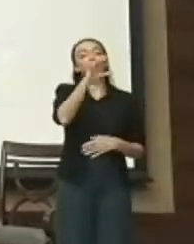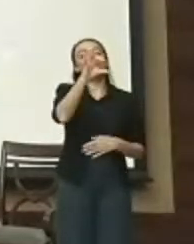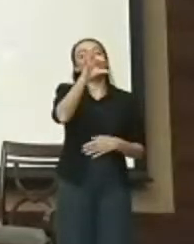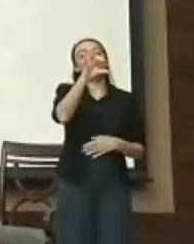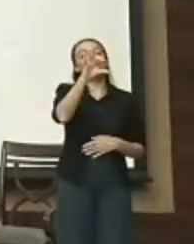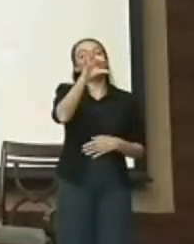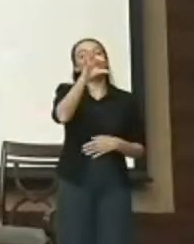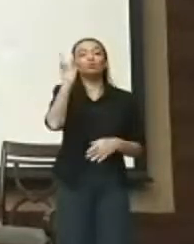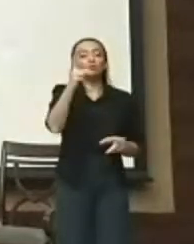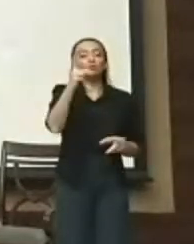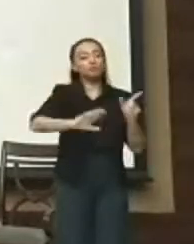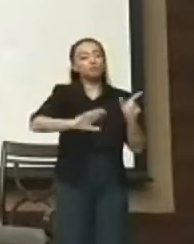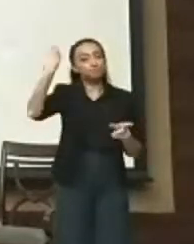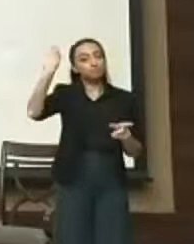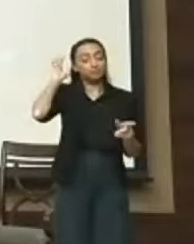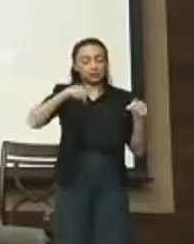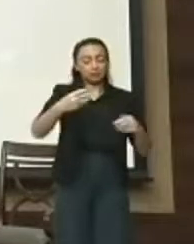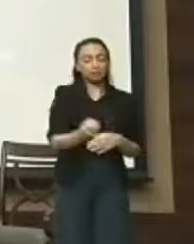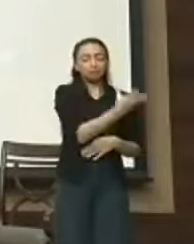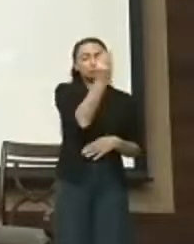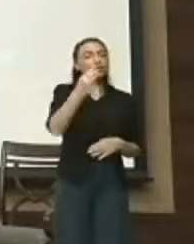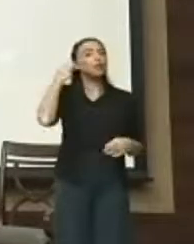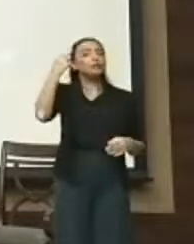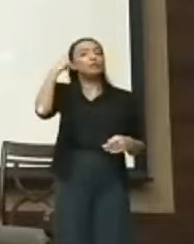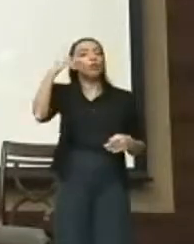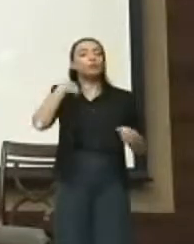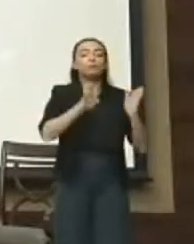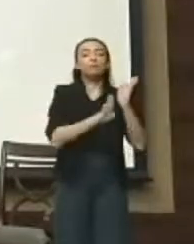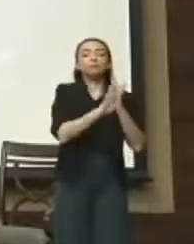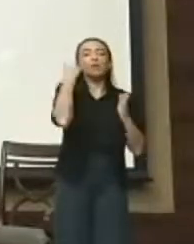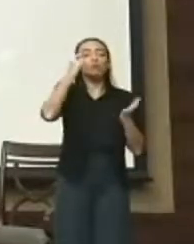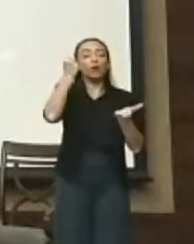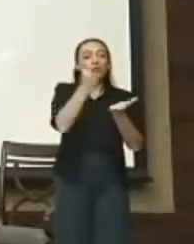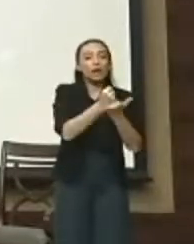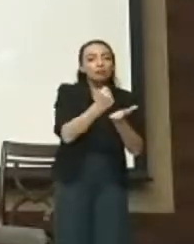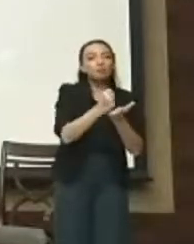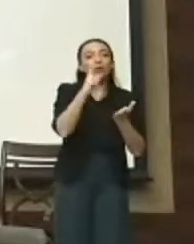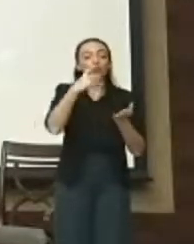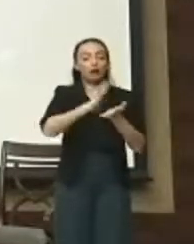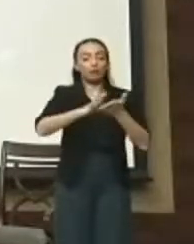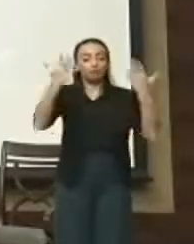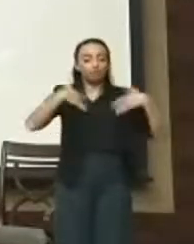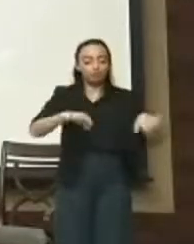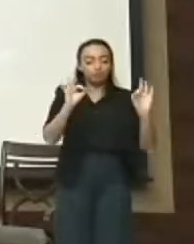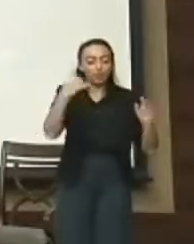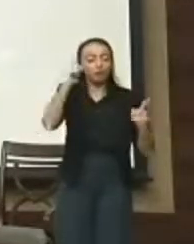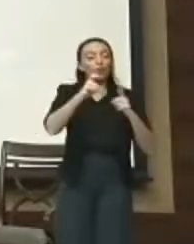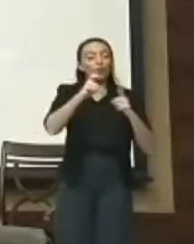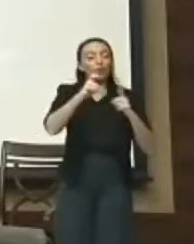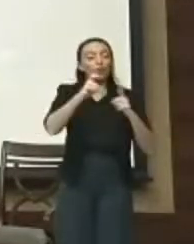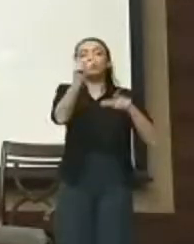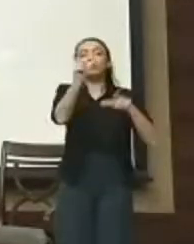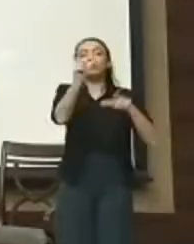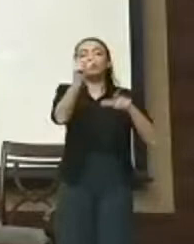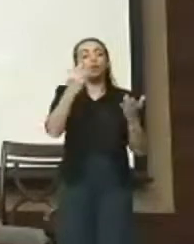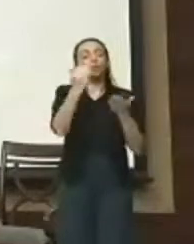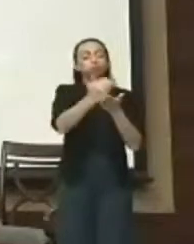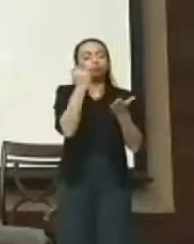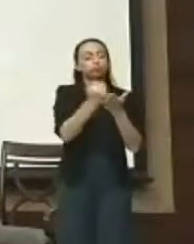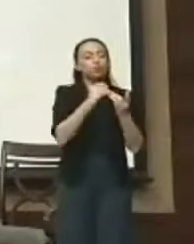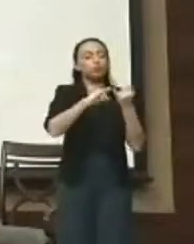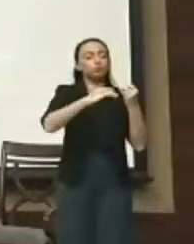1992. The day is about promoting the rights and well-being of persons with disabilities at every level